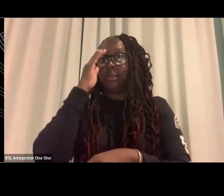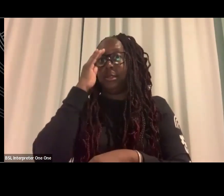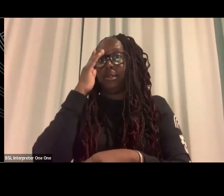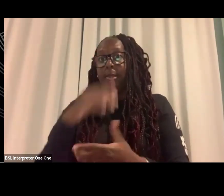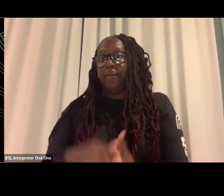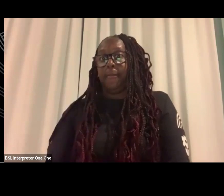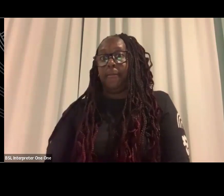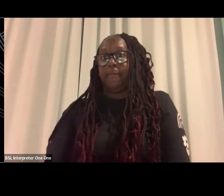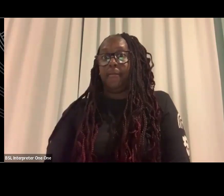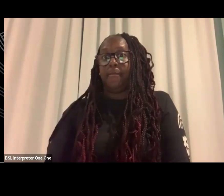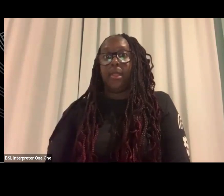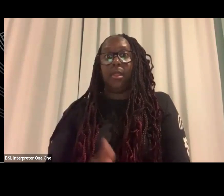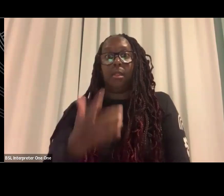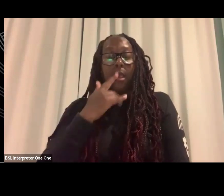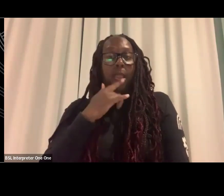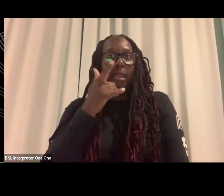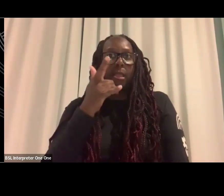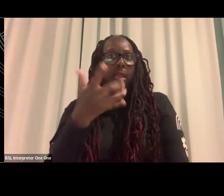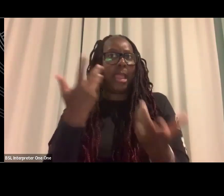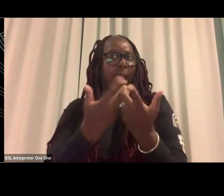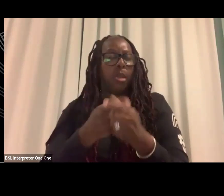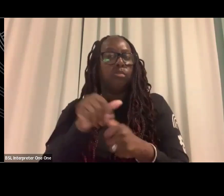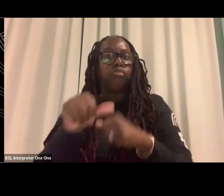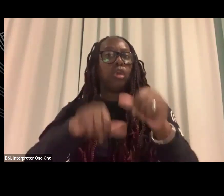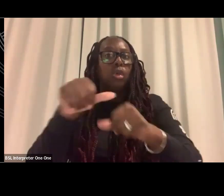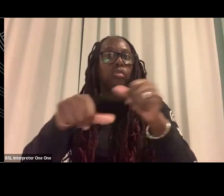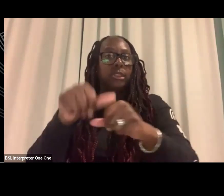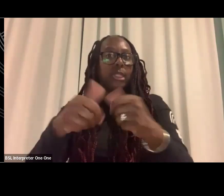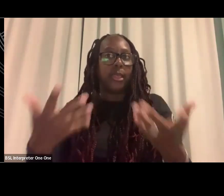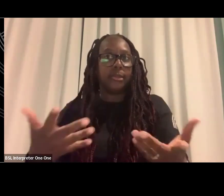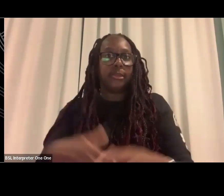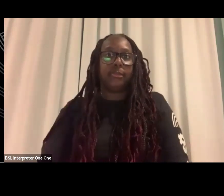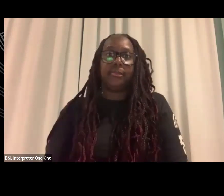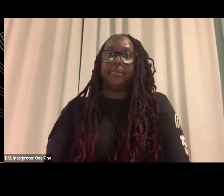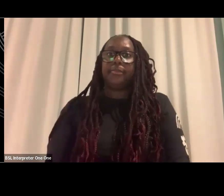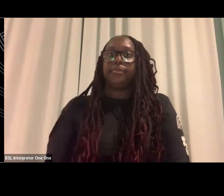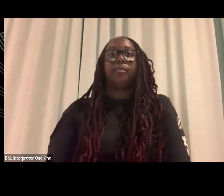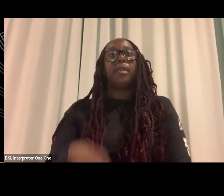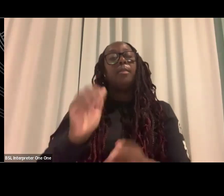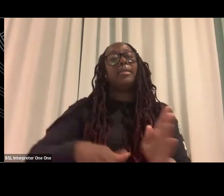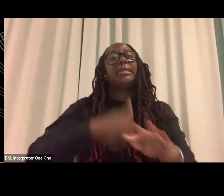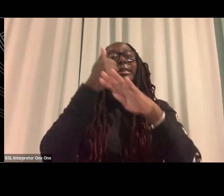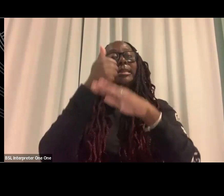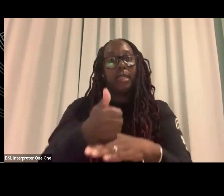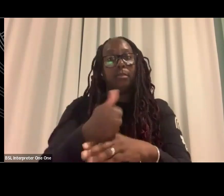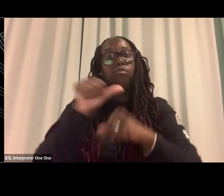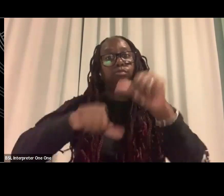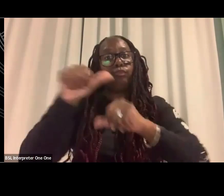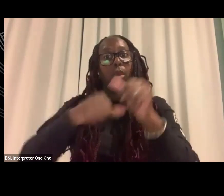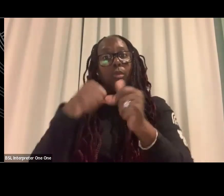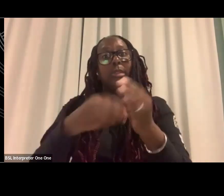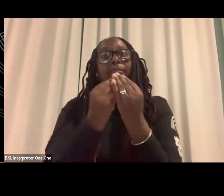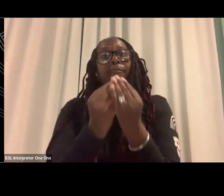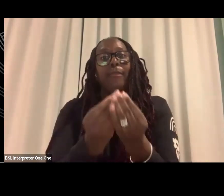imperfection of anything humans touch. What Kia ora Waiora does is set out some process values for